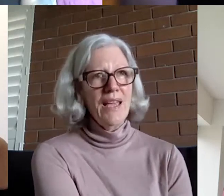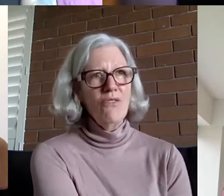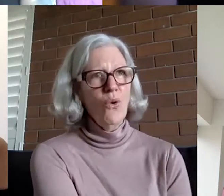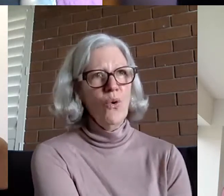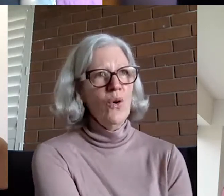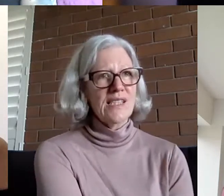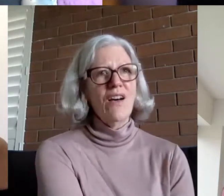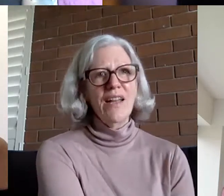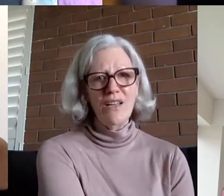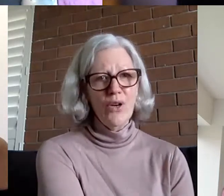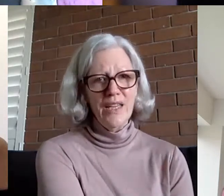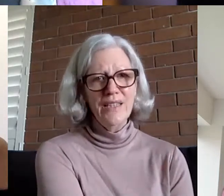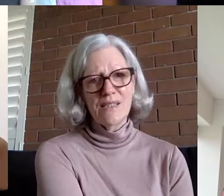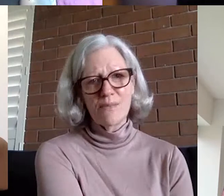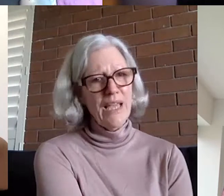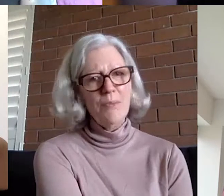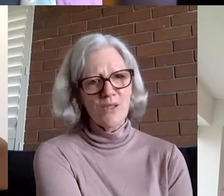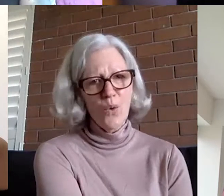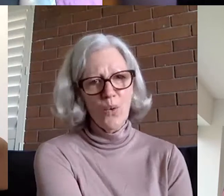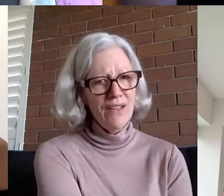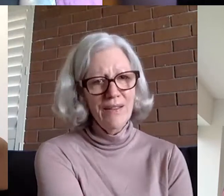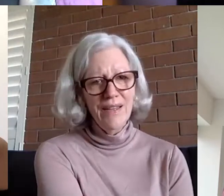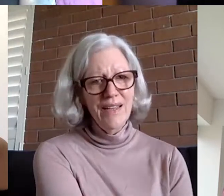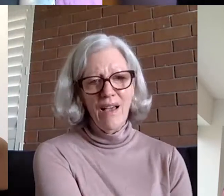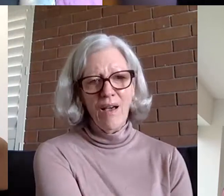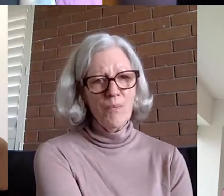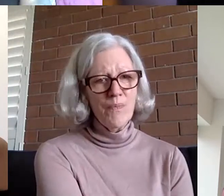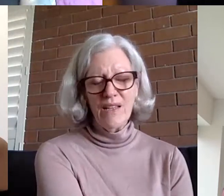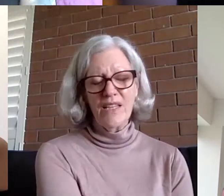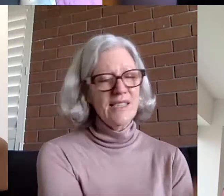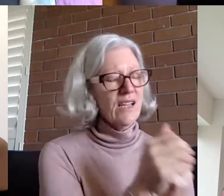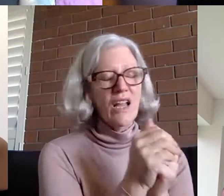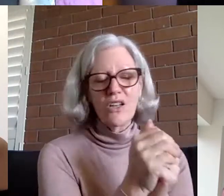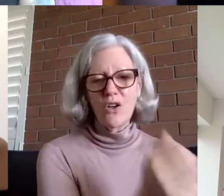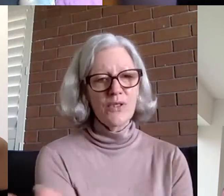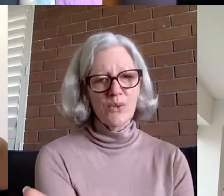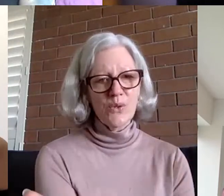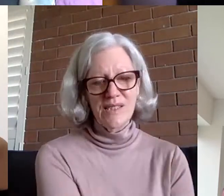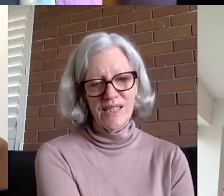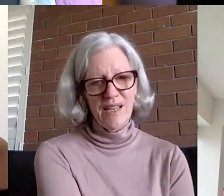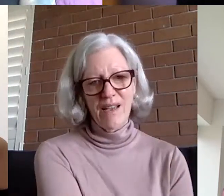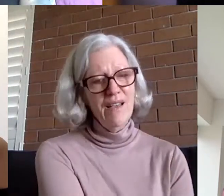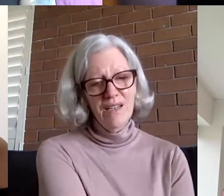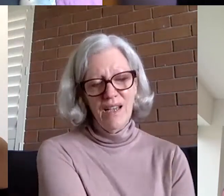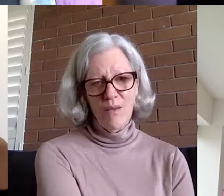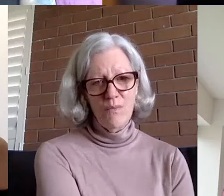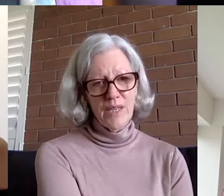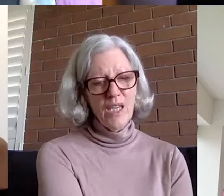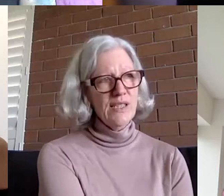pay for signing for kids, babies or whatever. There's a lot of resources that are keyword